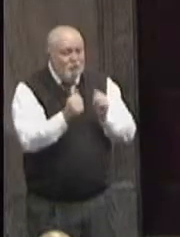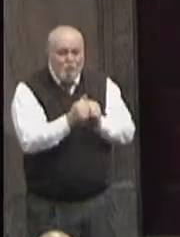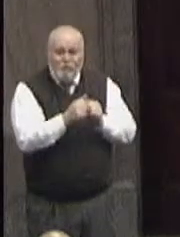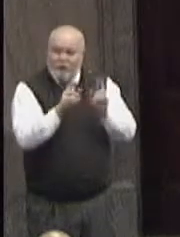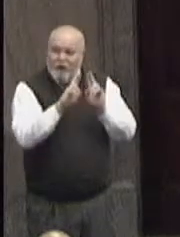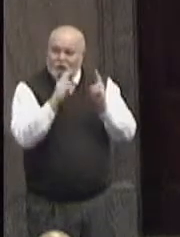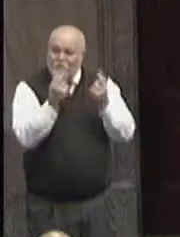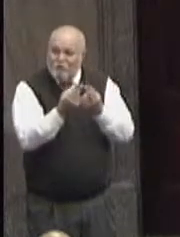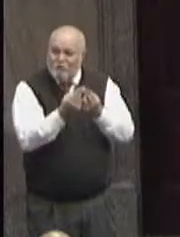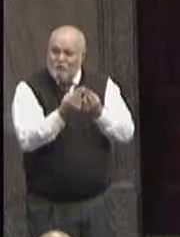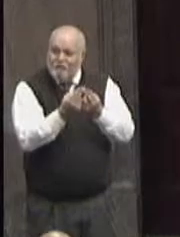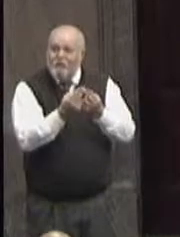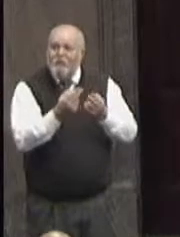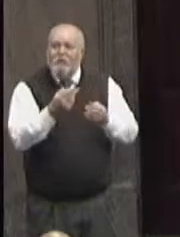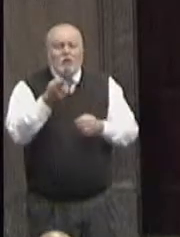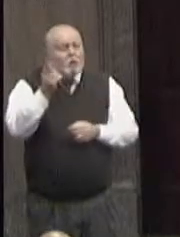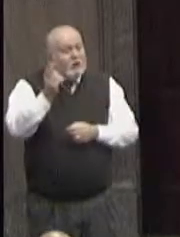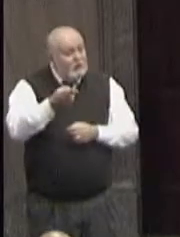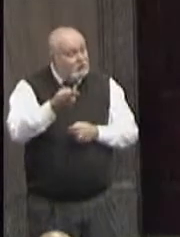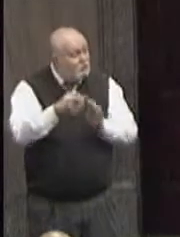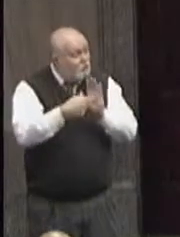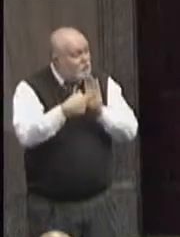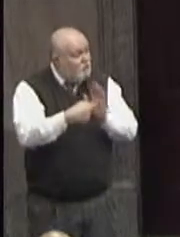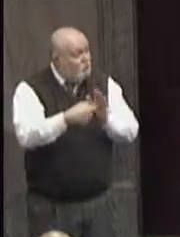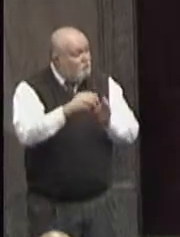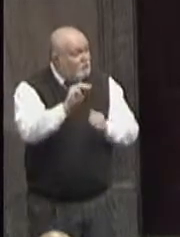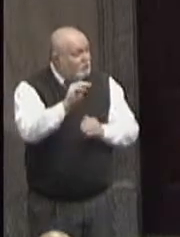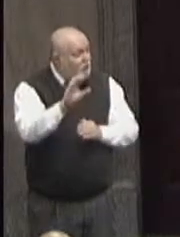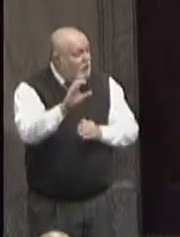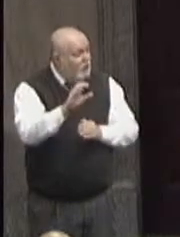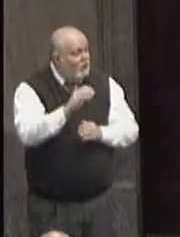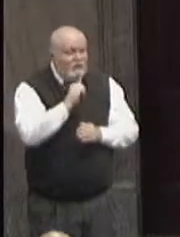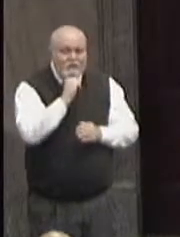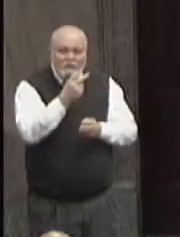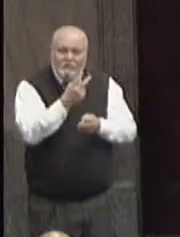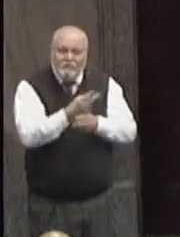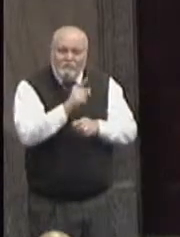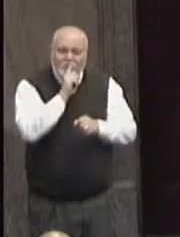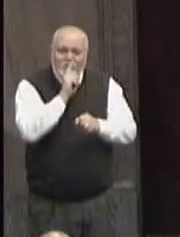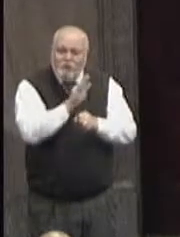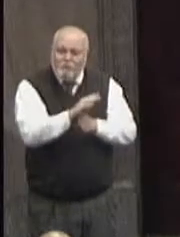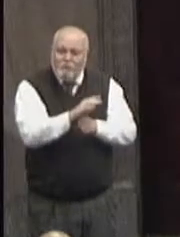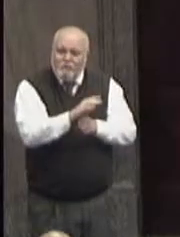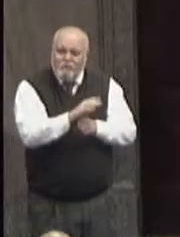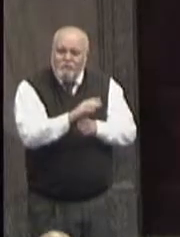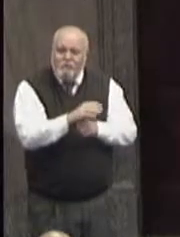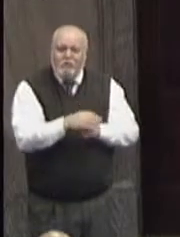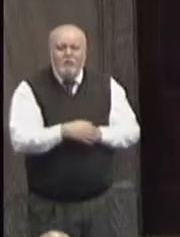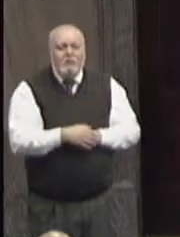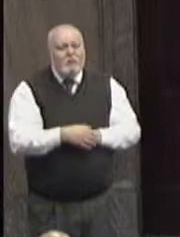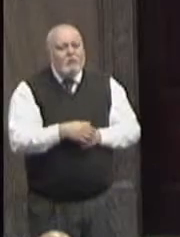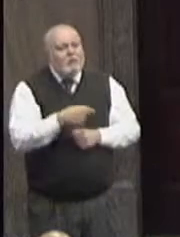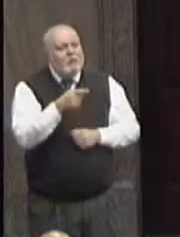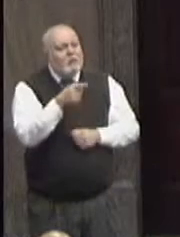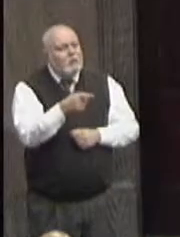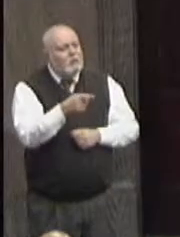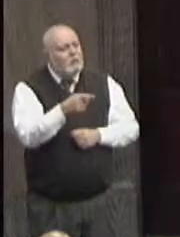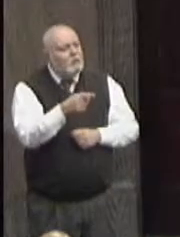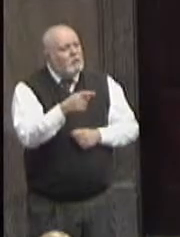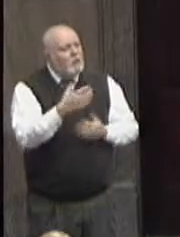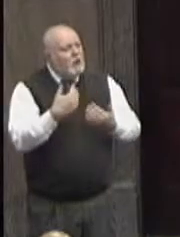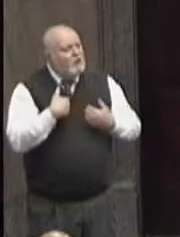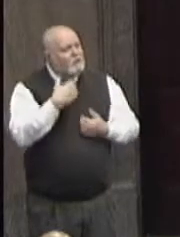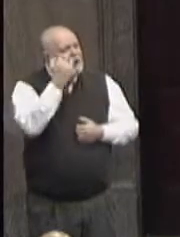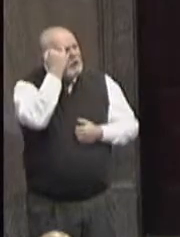unions when history shows that Monroe County does not keep their word? You have come up with the idea